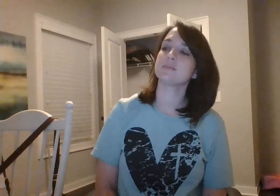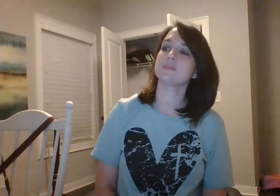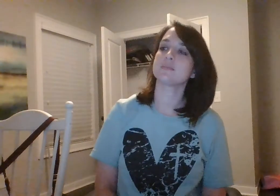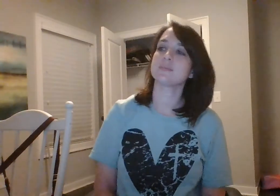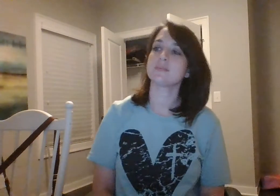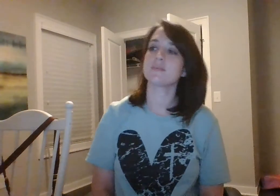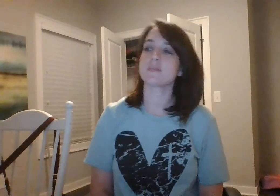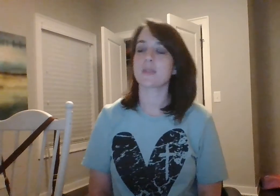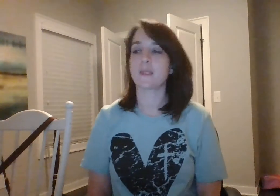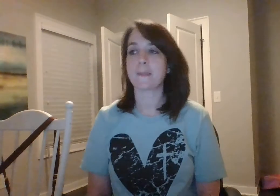Comic-centered day not as sing.